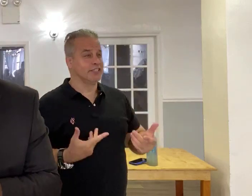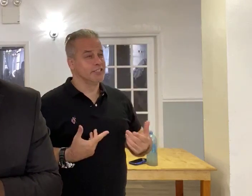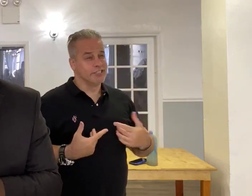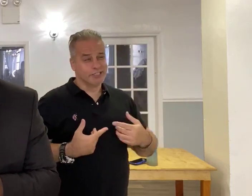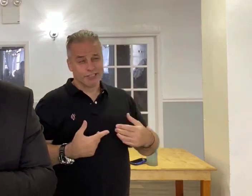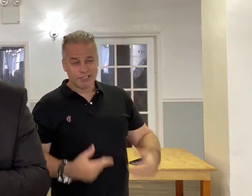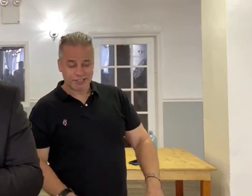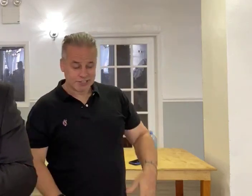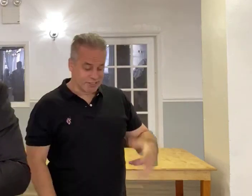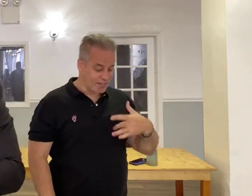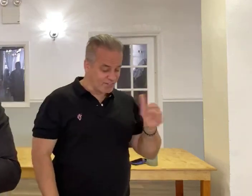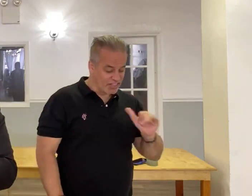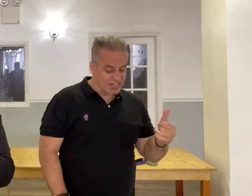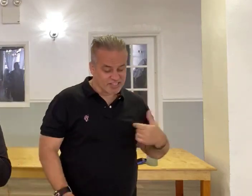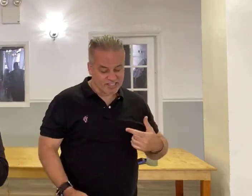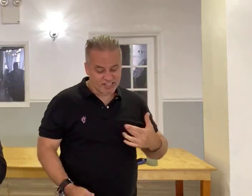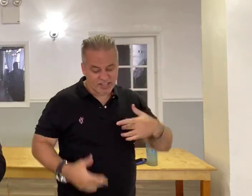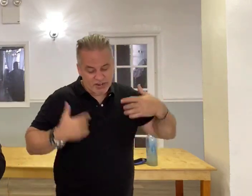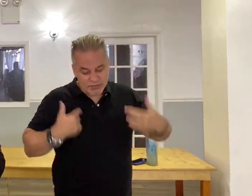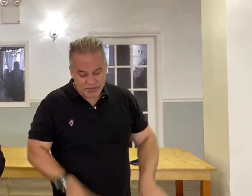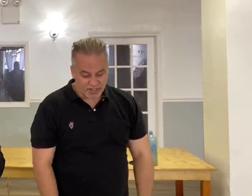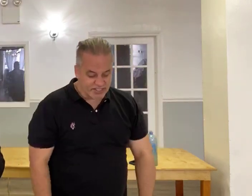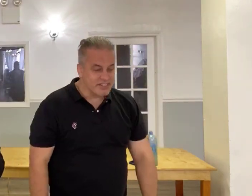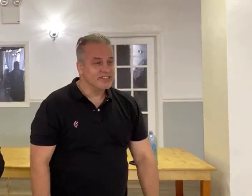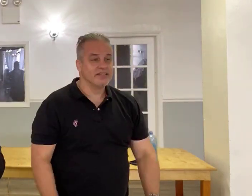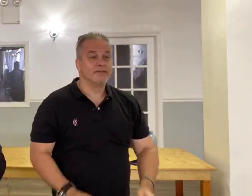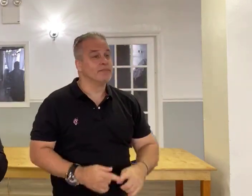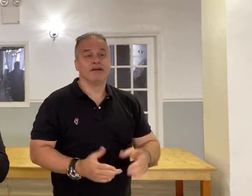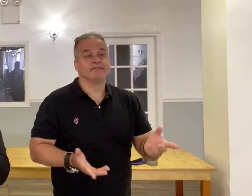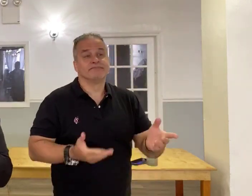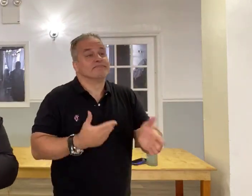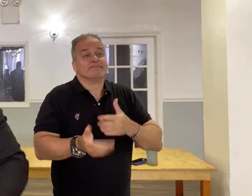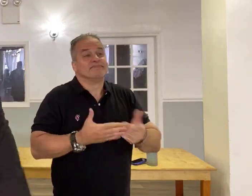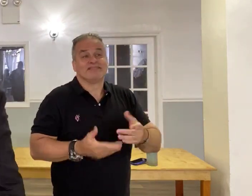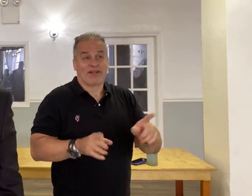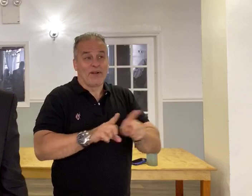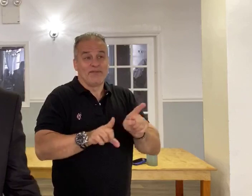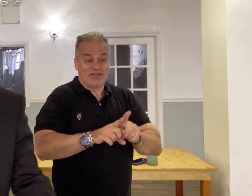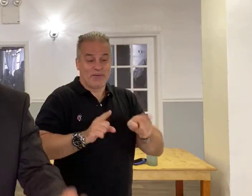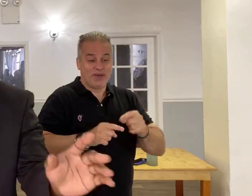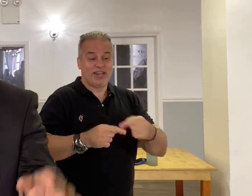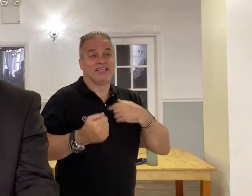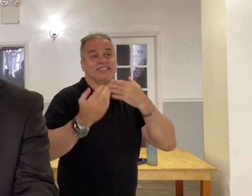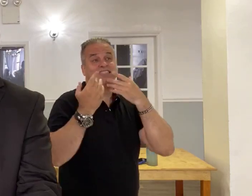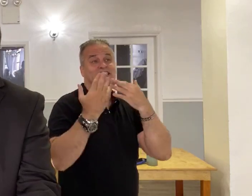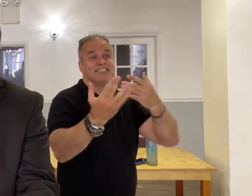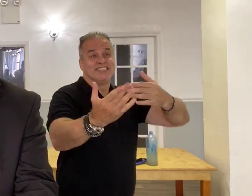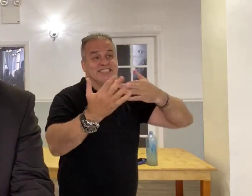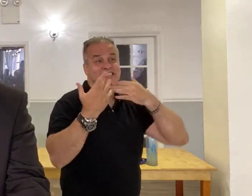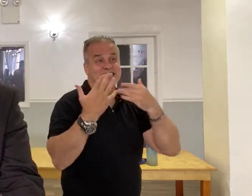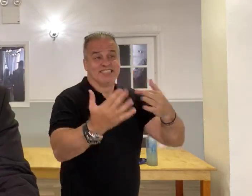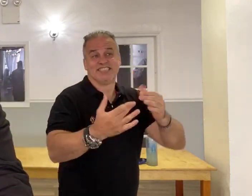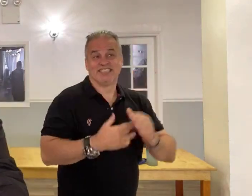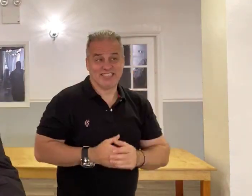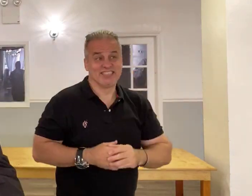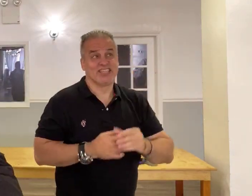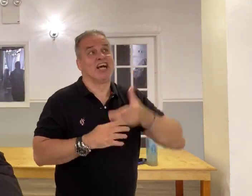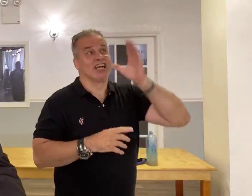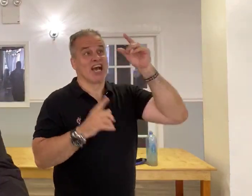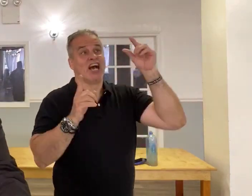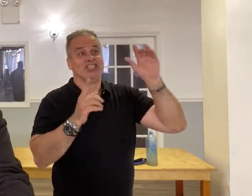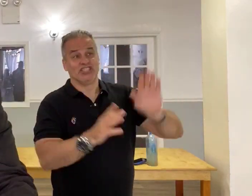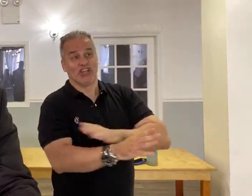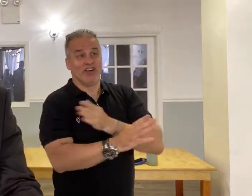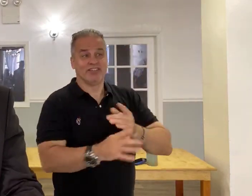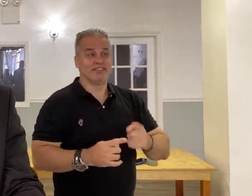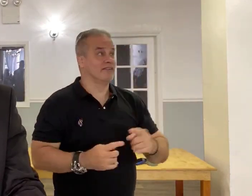to sing. Amen. And I love the hymns. Amen. Even when I get the verses confused, amen, just a